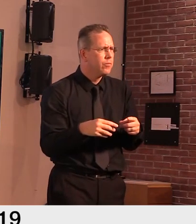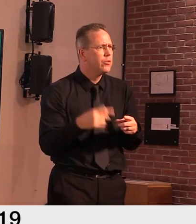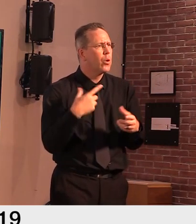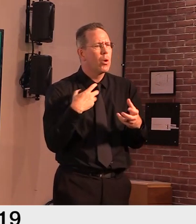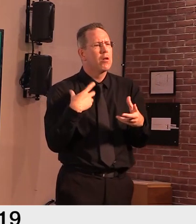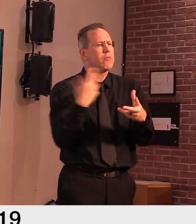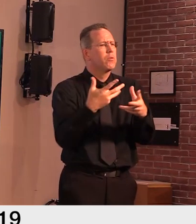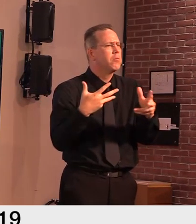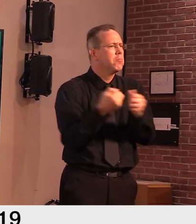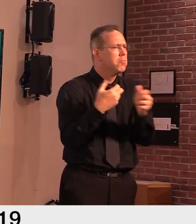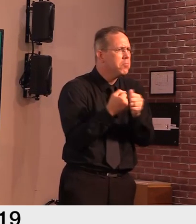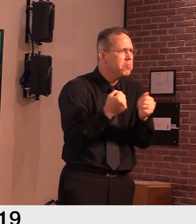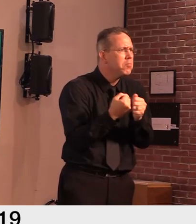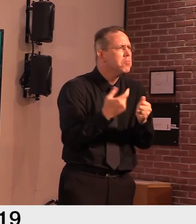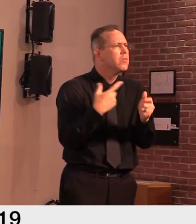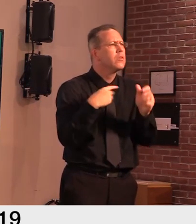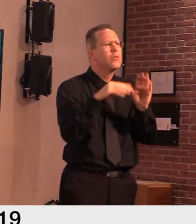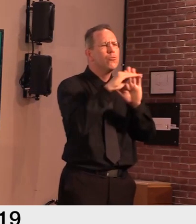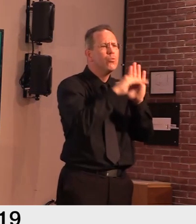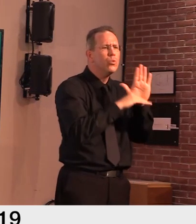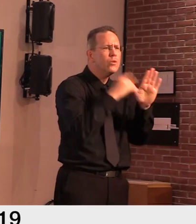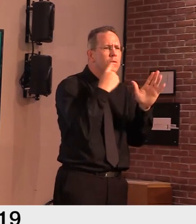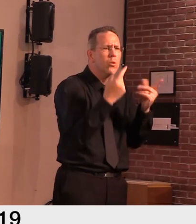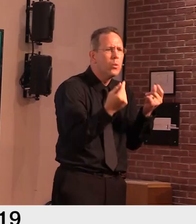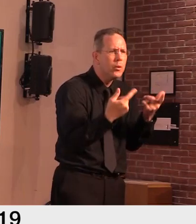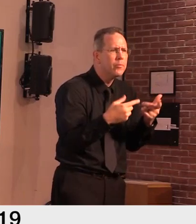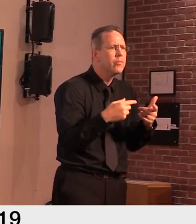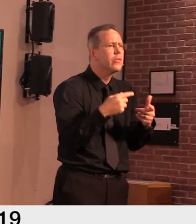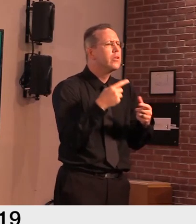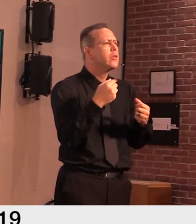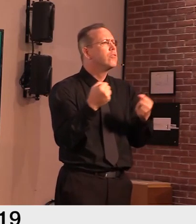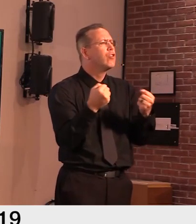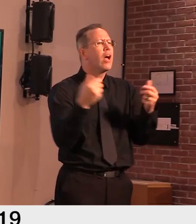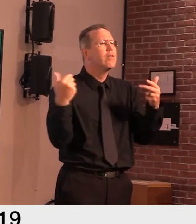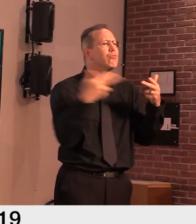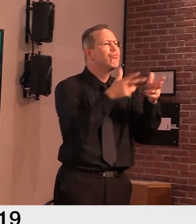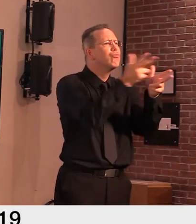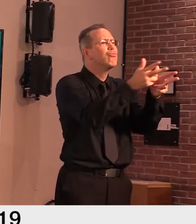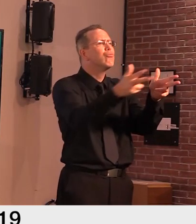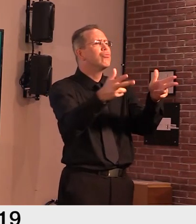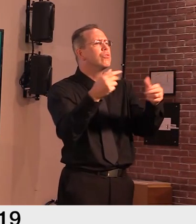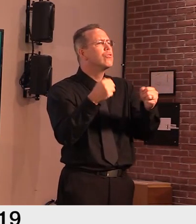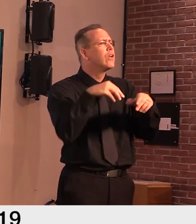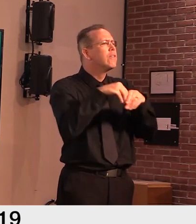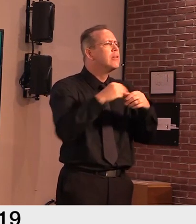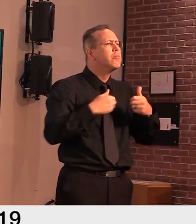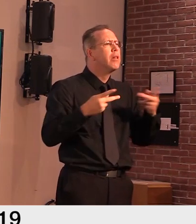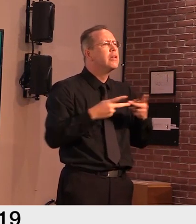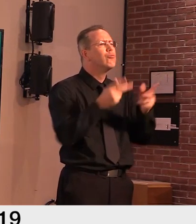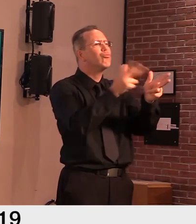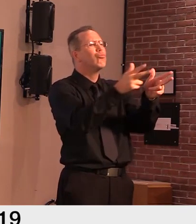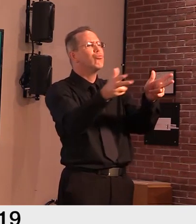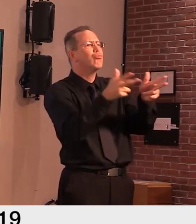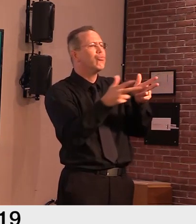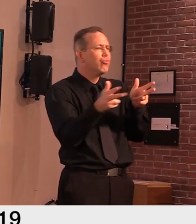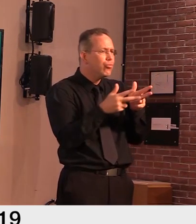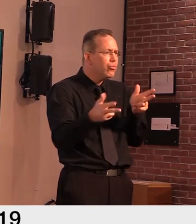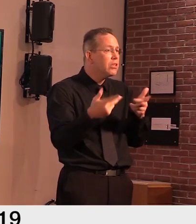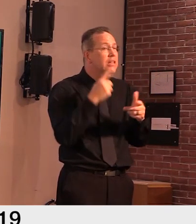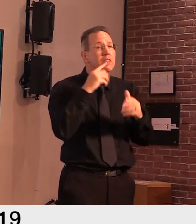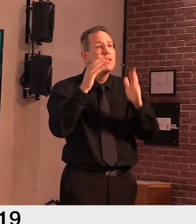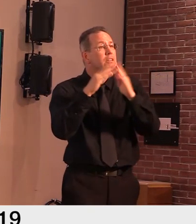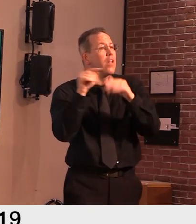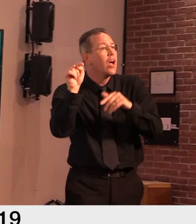weekend, we know 4th of July celebrations are on people's minds. So we wanted to take a moment and provide an update to our guidance